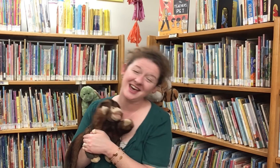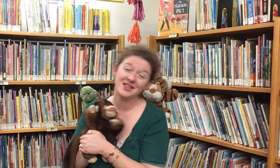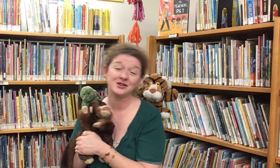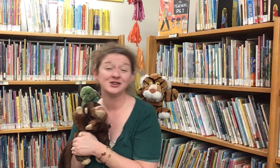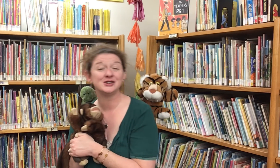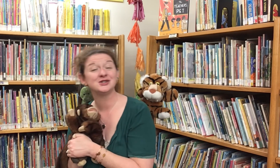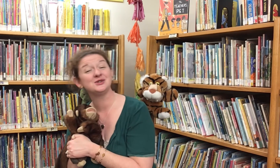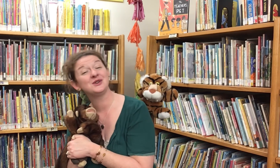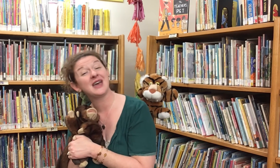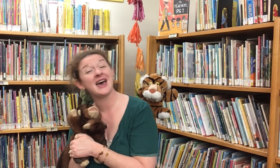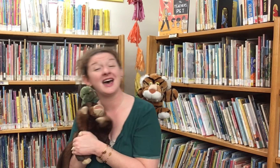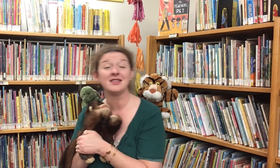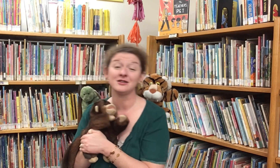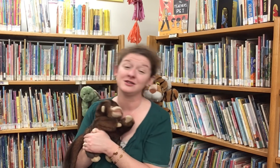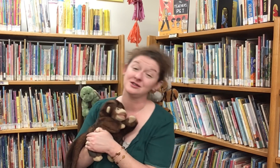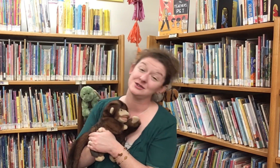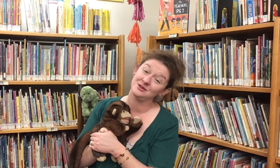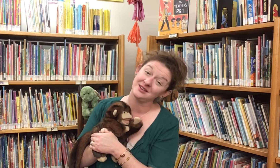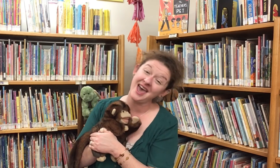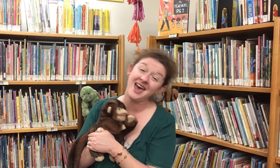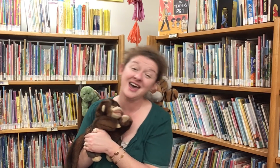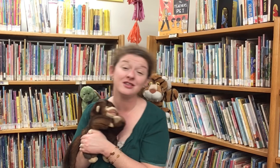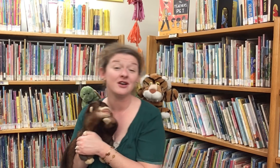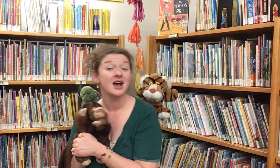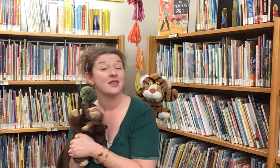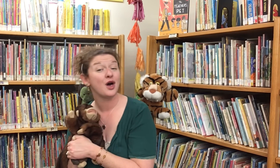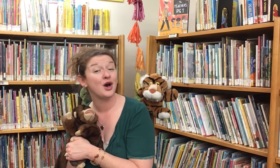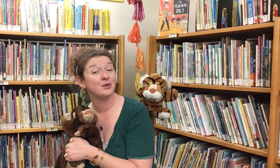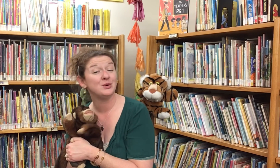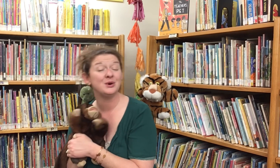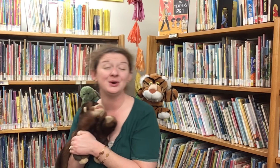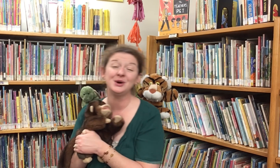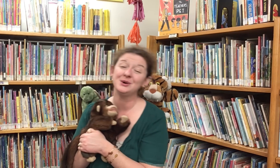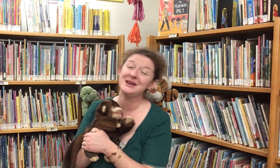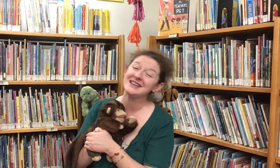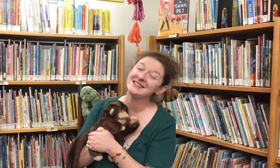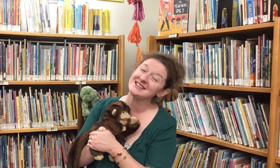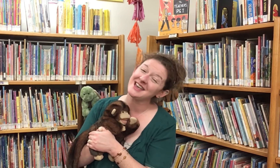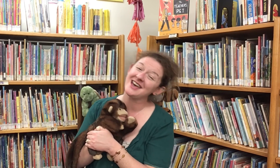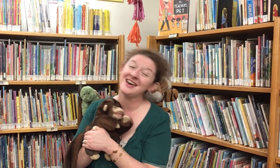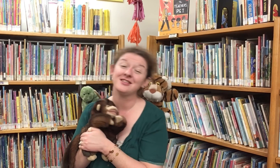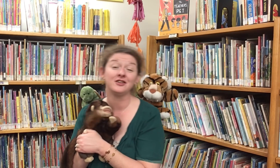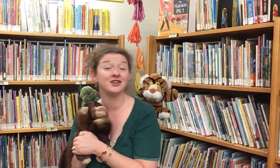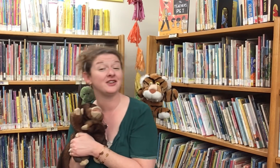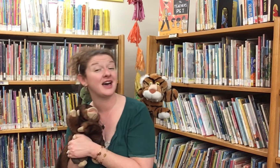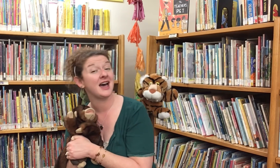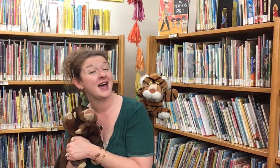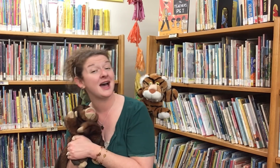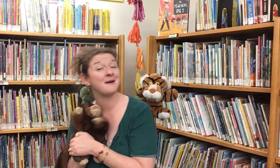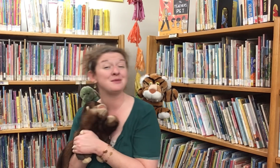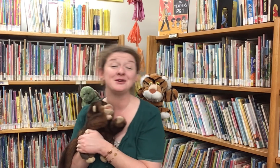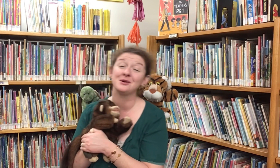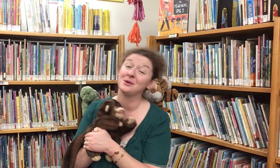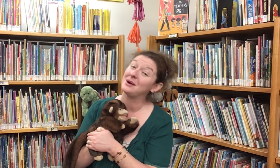together, together, together, the more we get together, the happier we'll